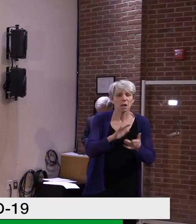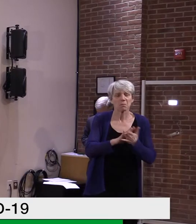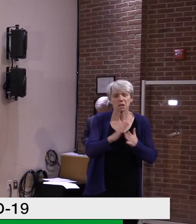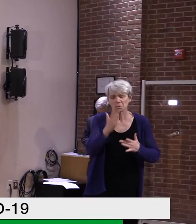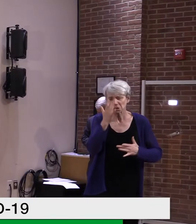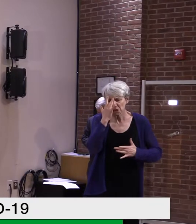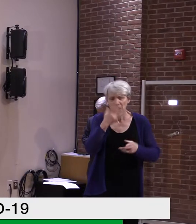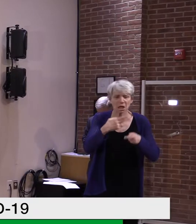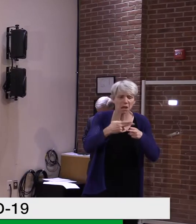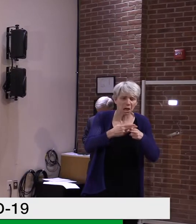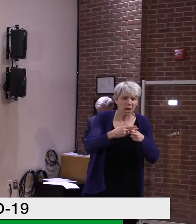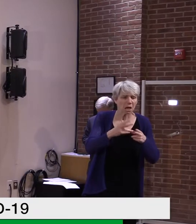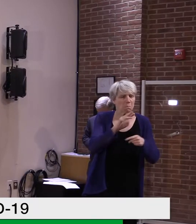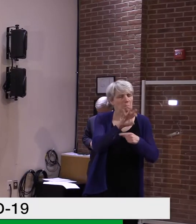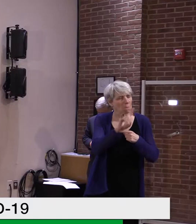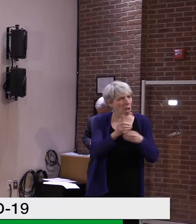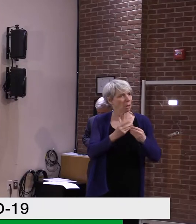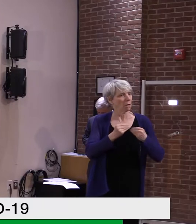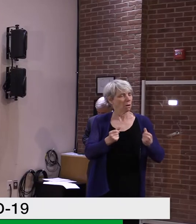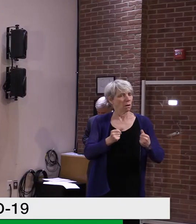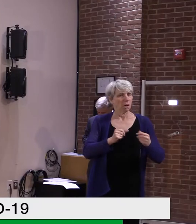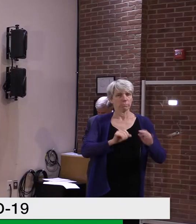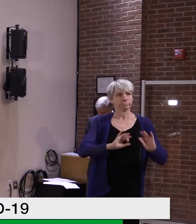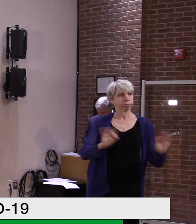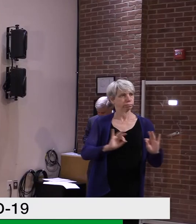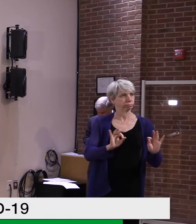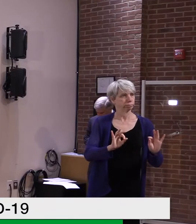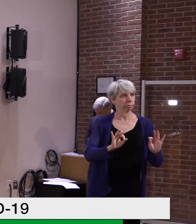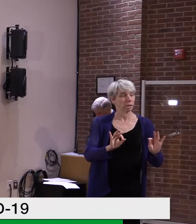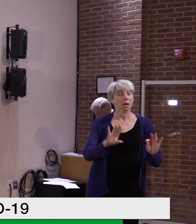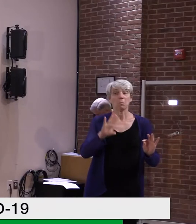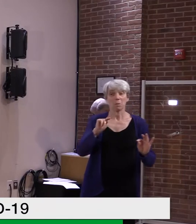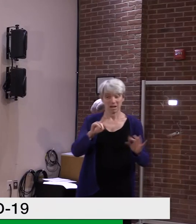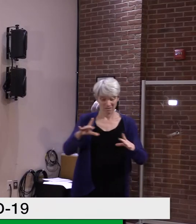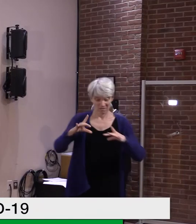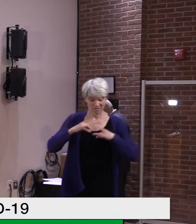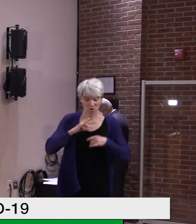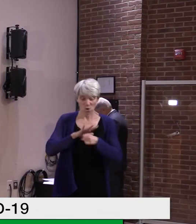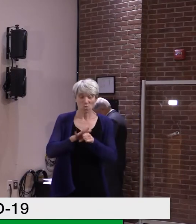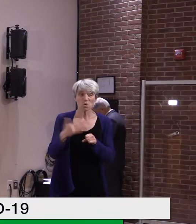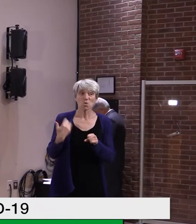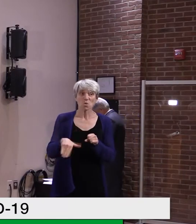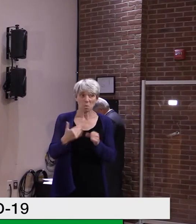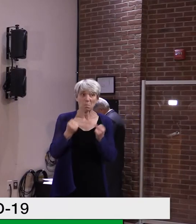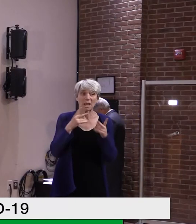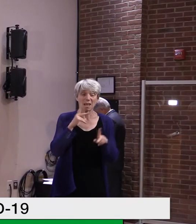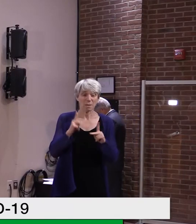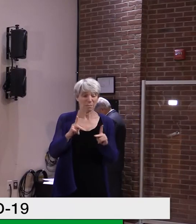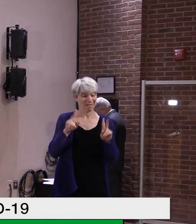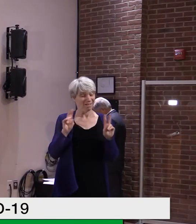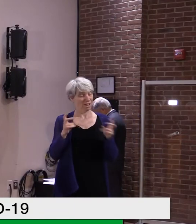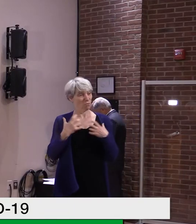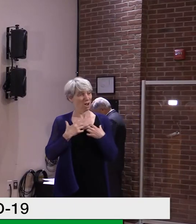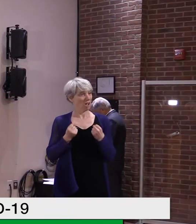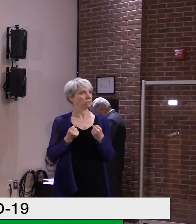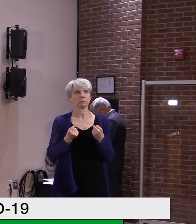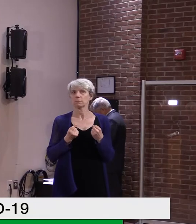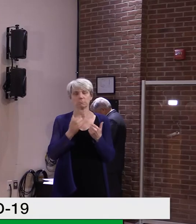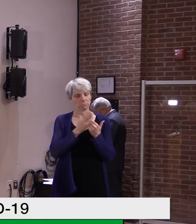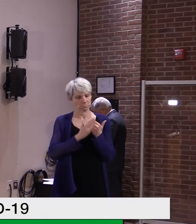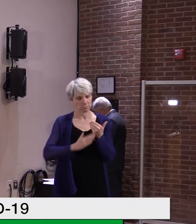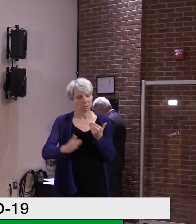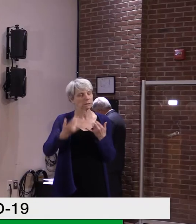getting COVID, we're learning more and more about, is for many people not so much fun and can have